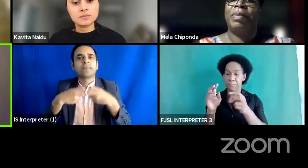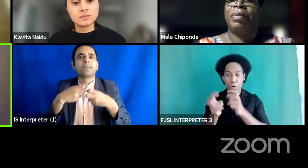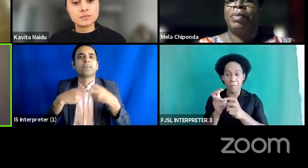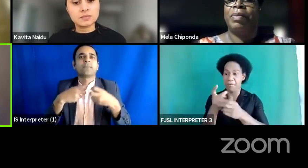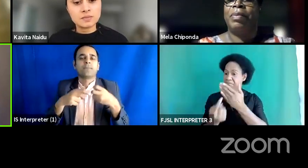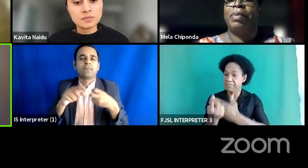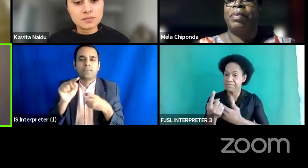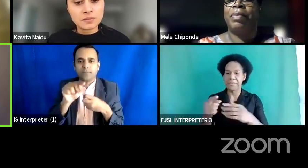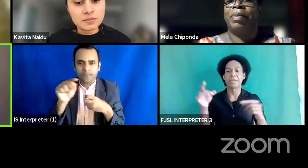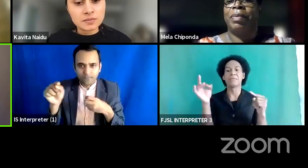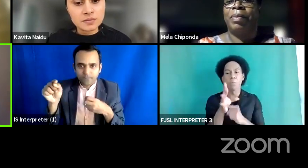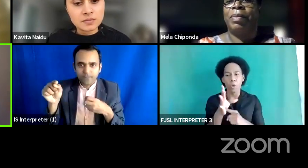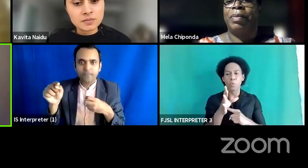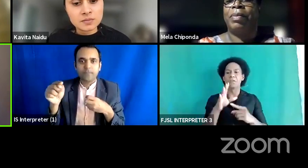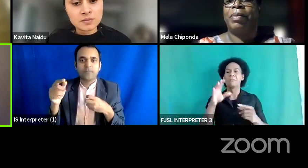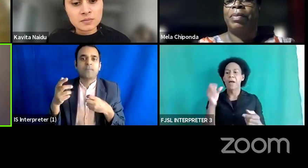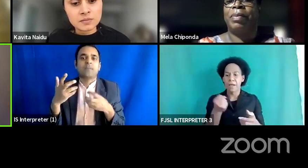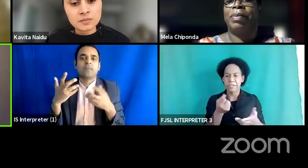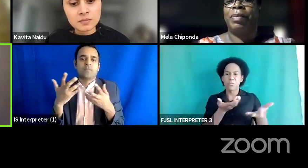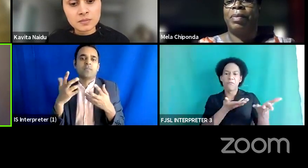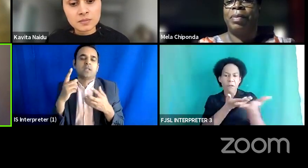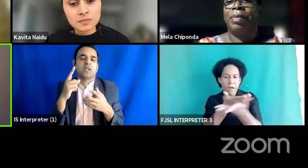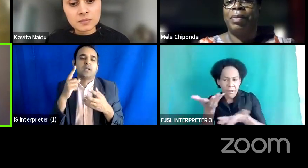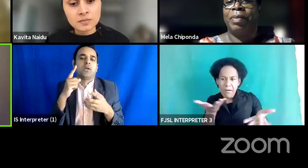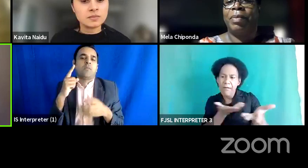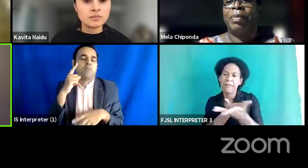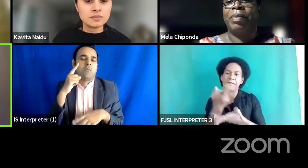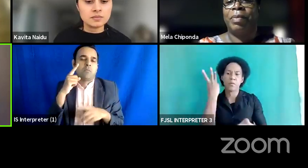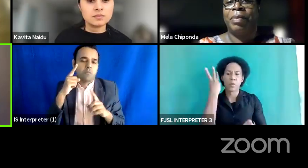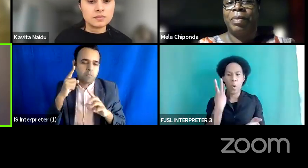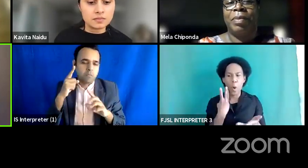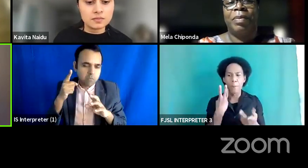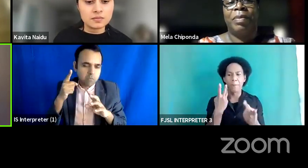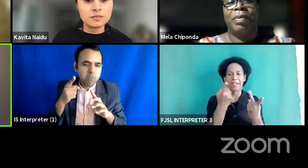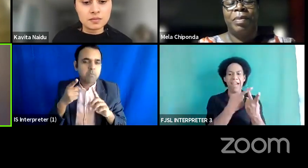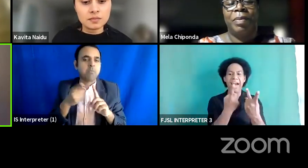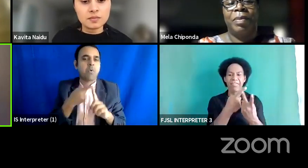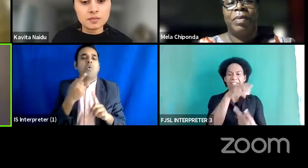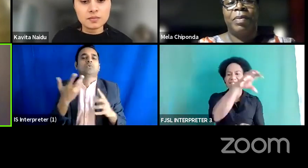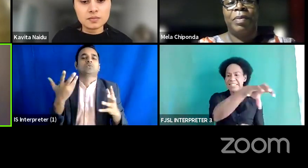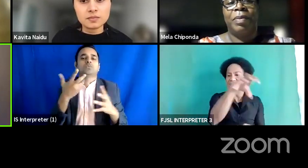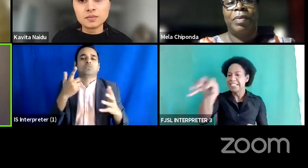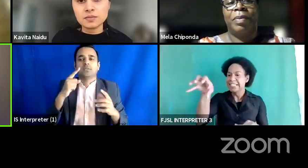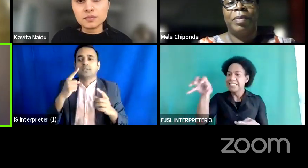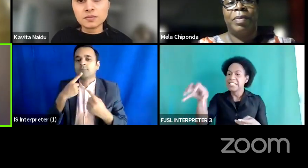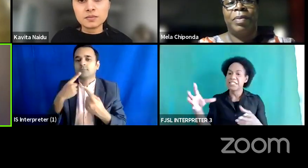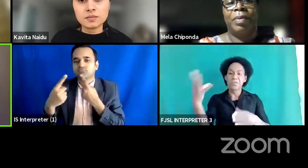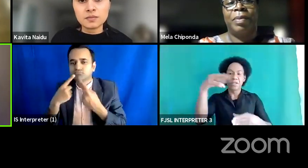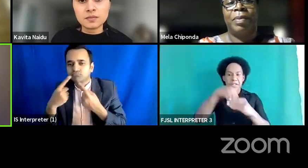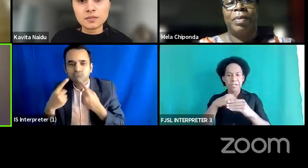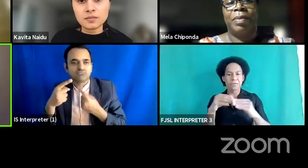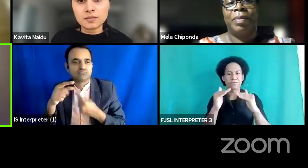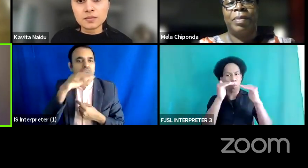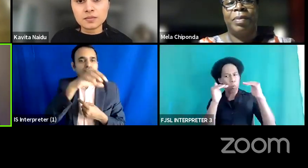particularly those that reinforce indebtedness, inequalities, and social inclusion. So thank you so much,